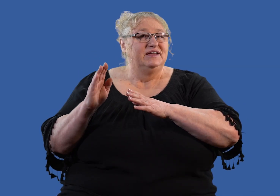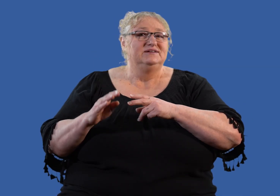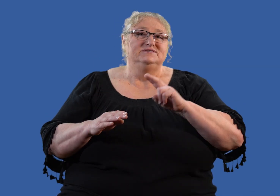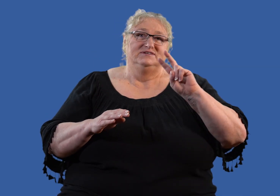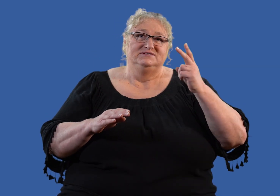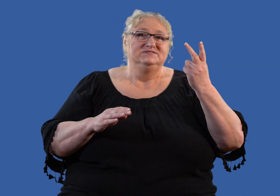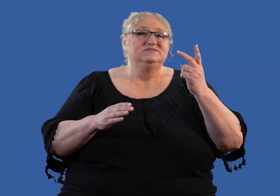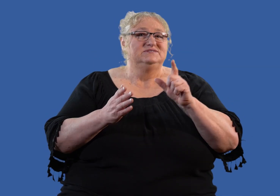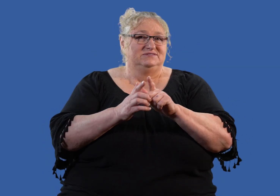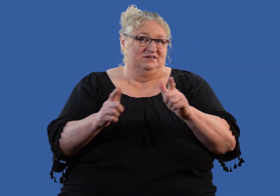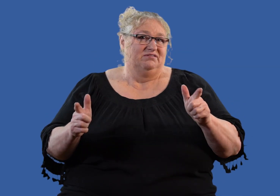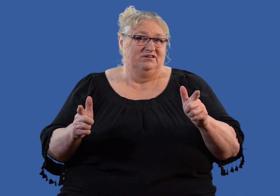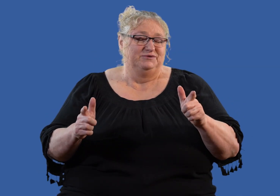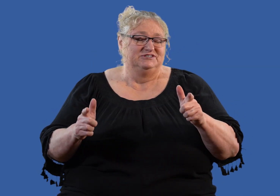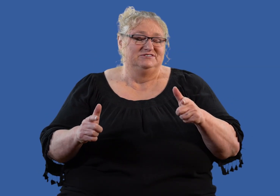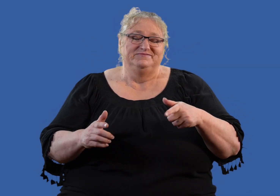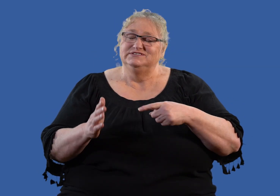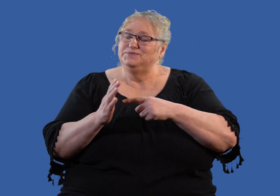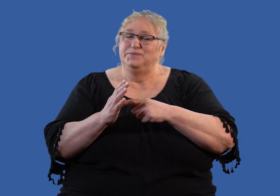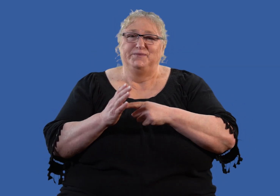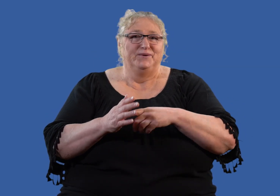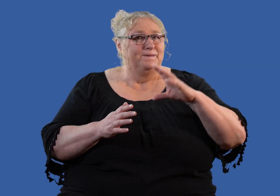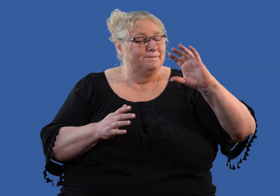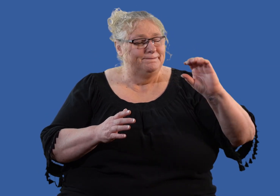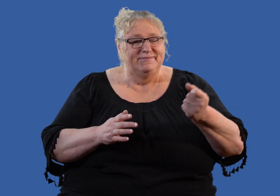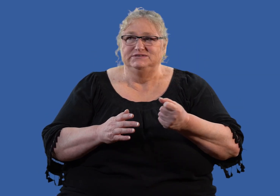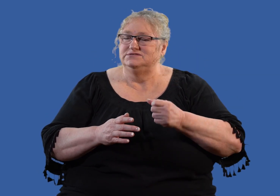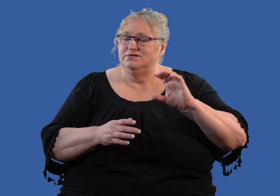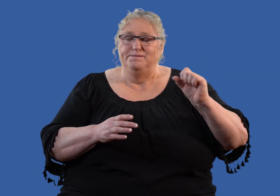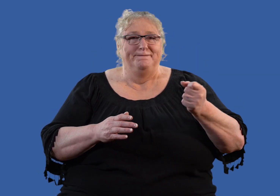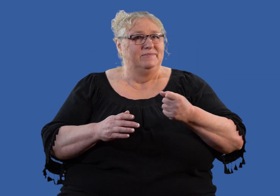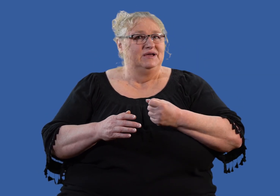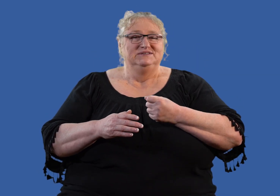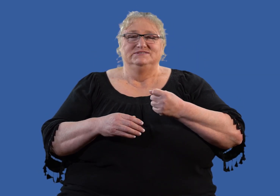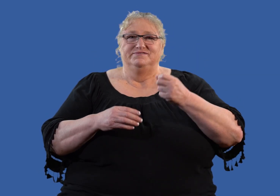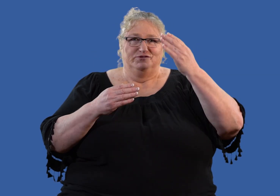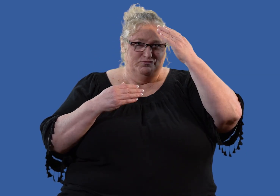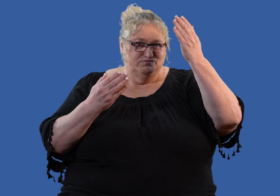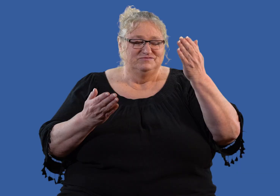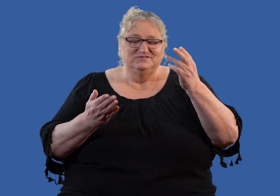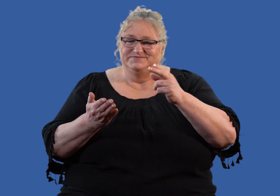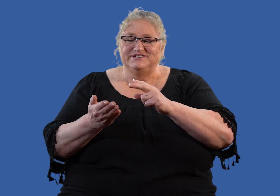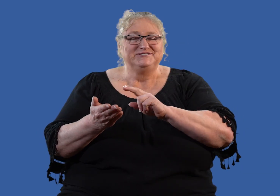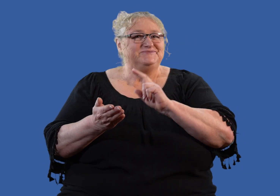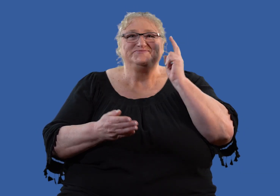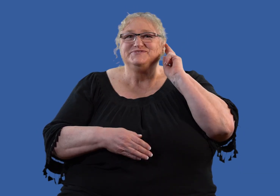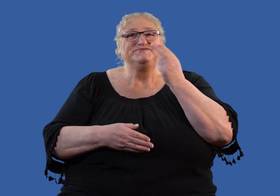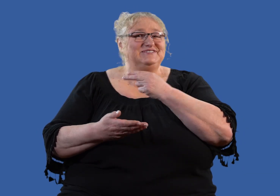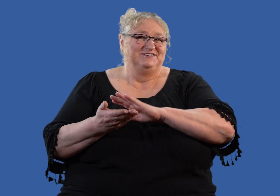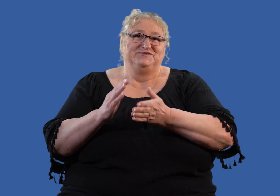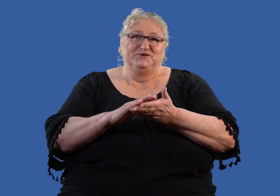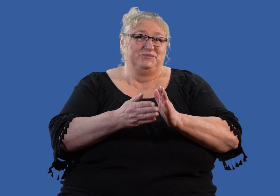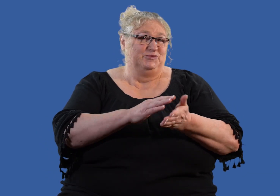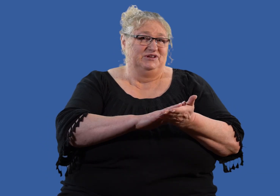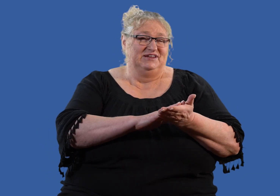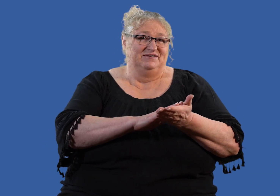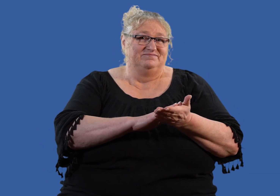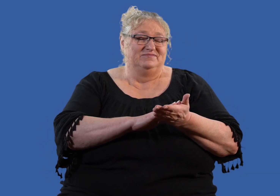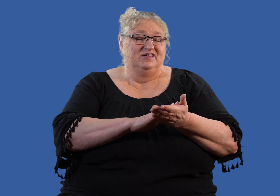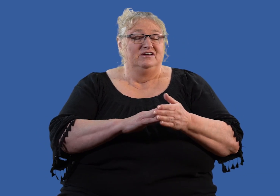As Auslan is my second language and out of respect to the community, I feel it's important that I have a deaf person sign on my behalf